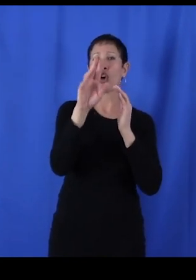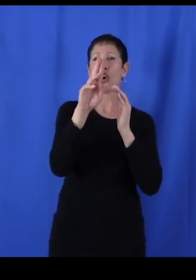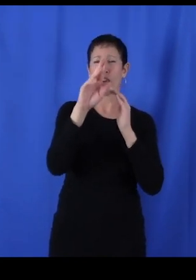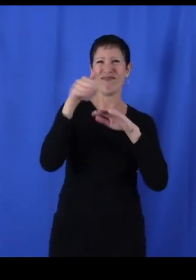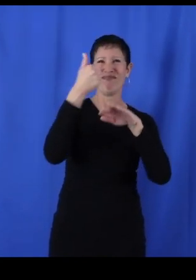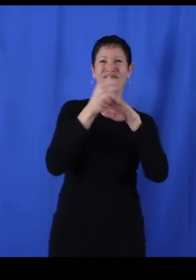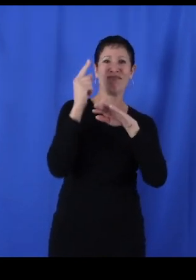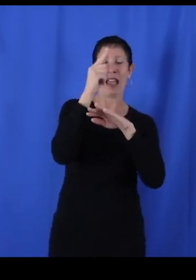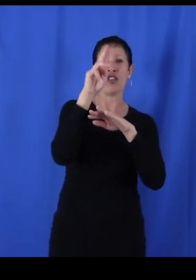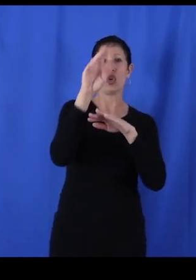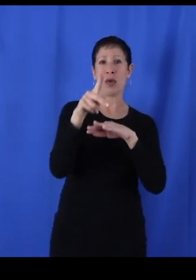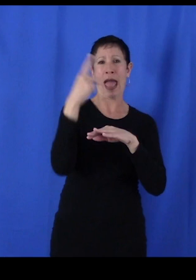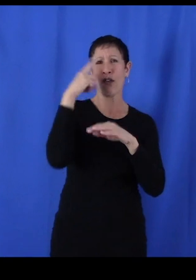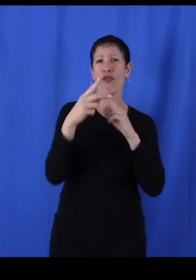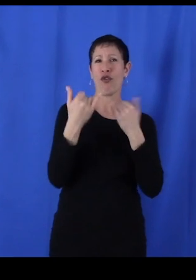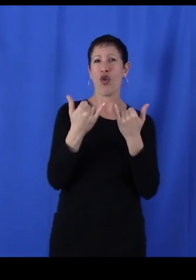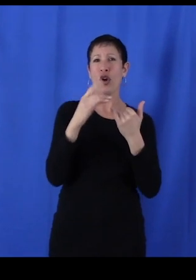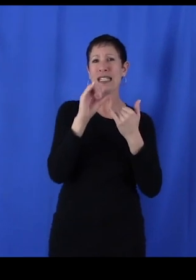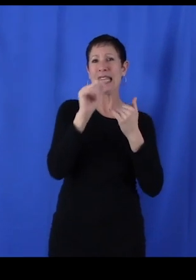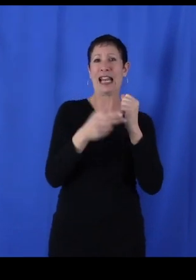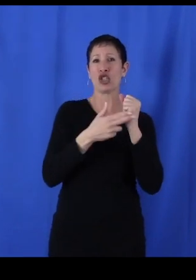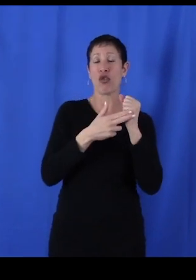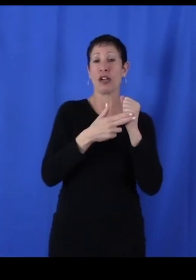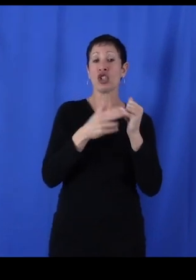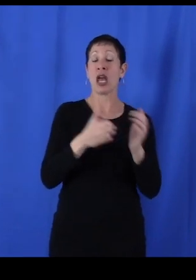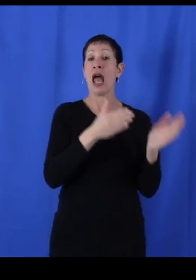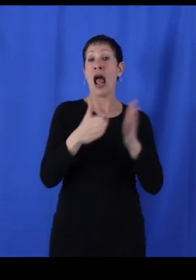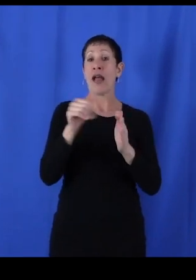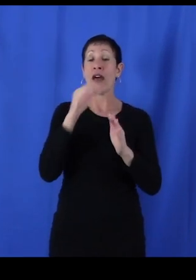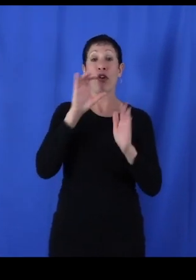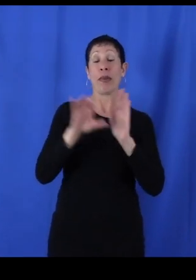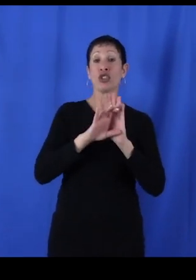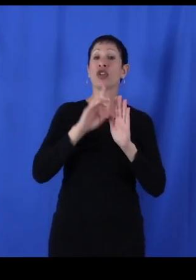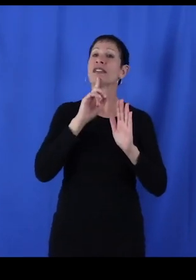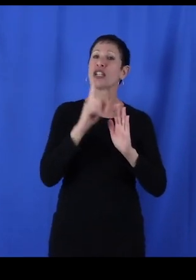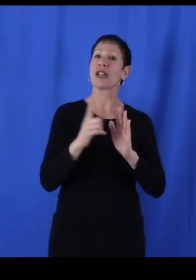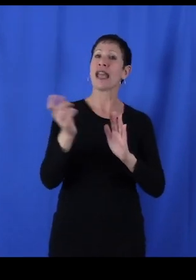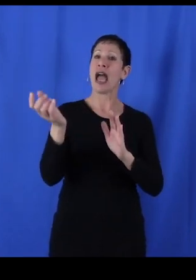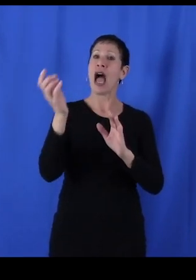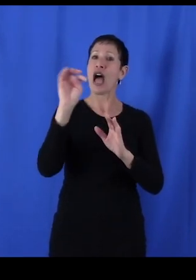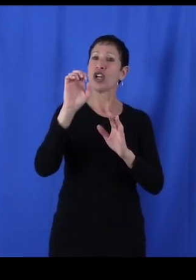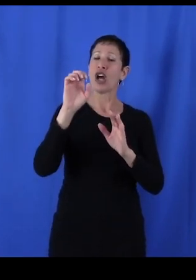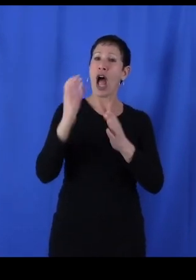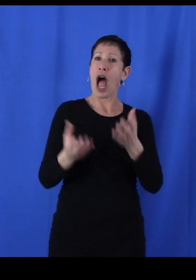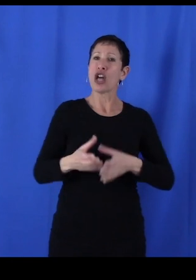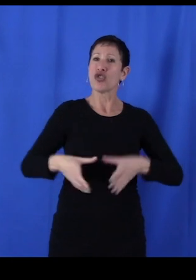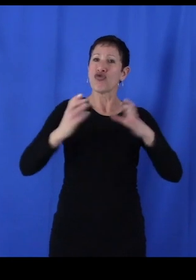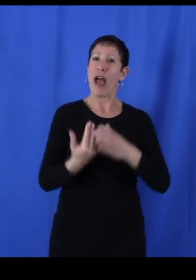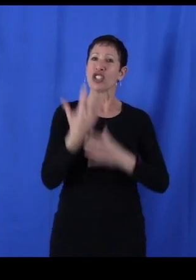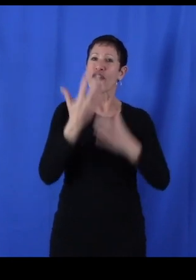here is a literal trash fire in Ghana with our high-tech waste.